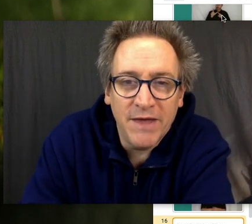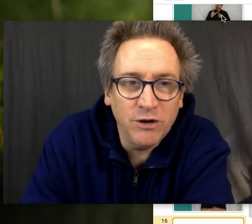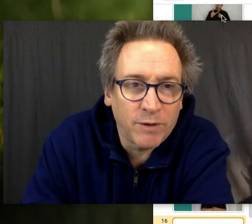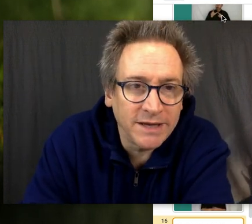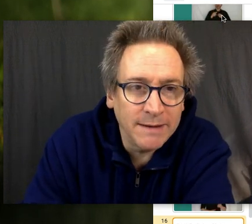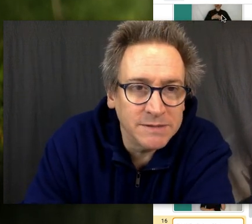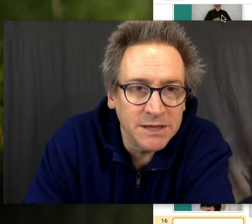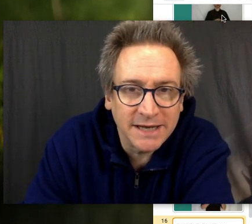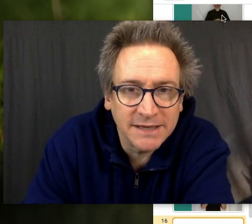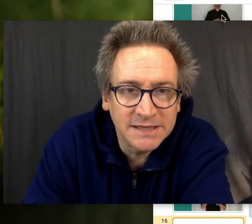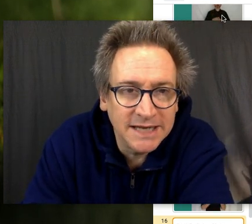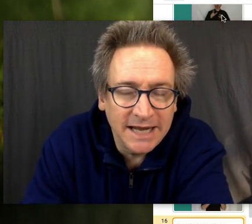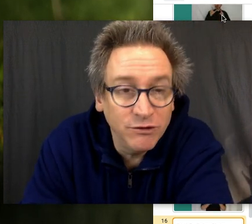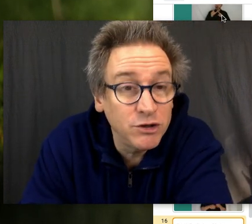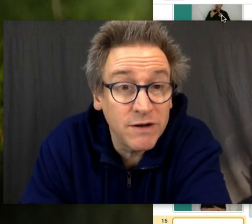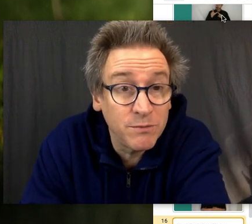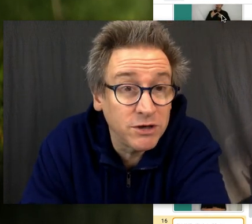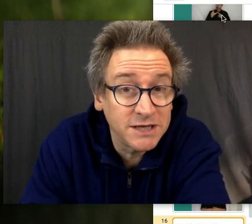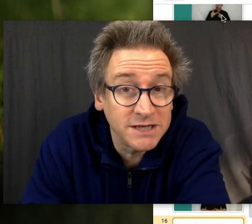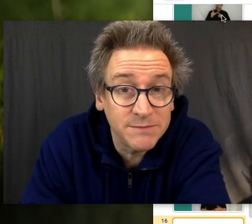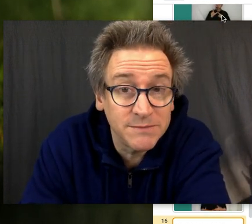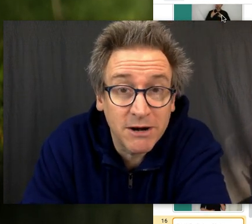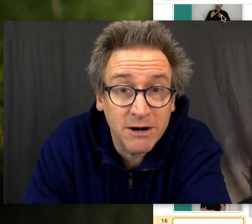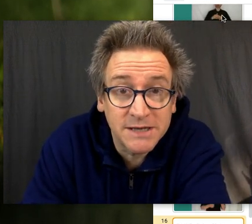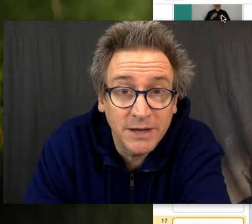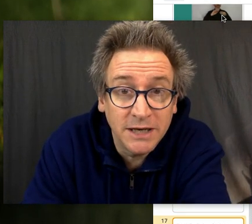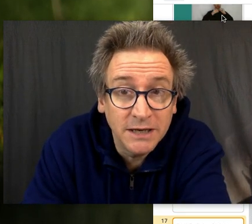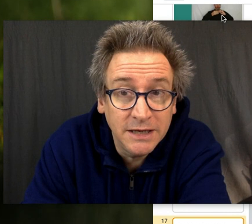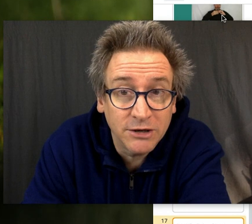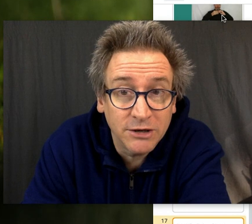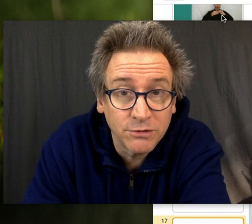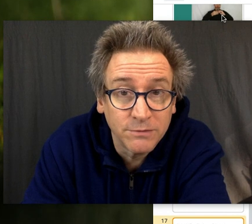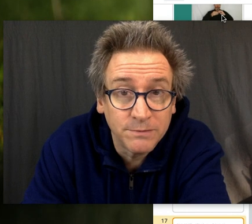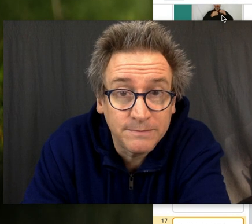And then you write the names in the blanks. If you don't have the book, it doesn't matter because I put them in